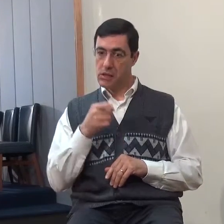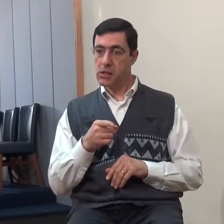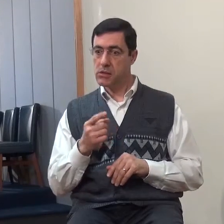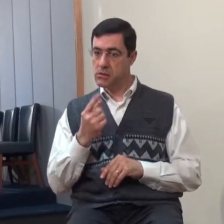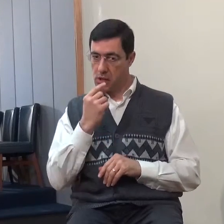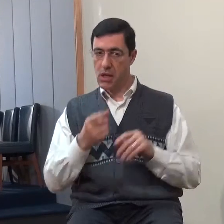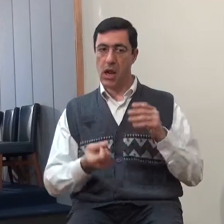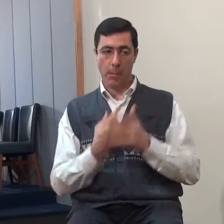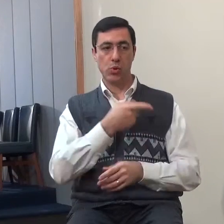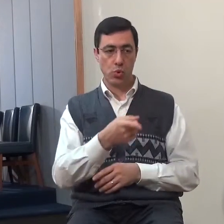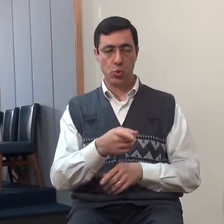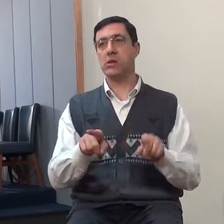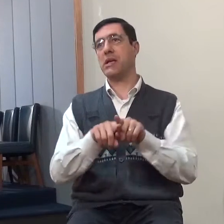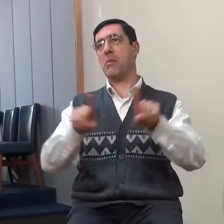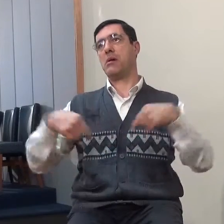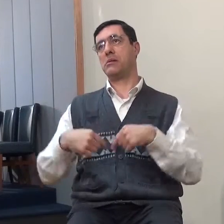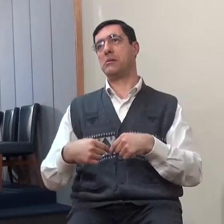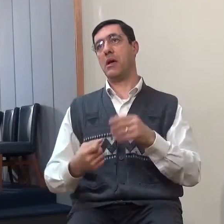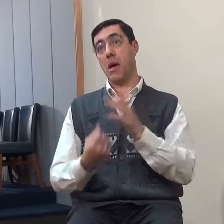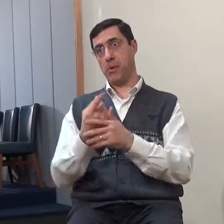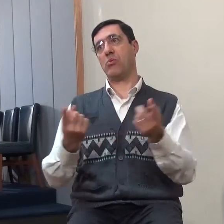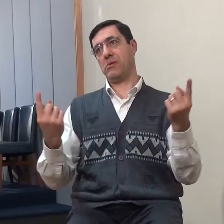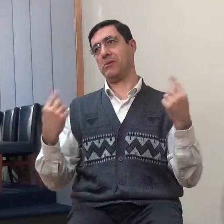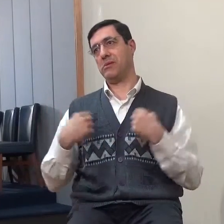disposition and your manner all the time.